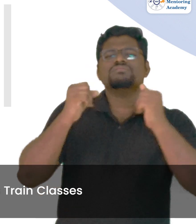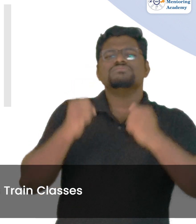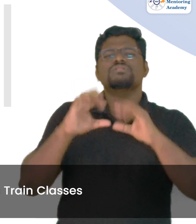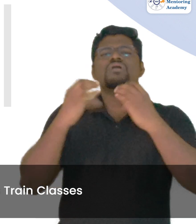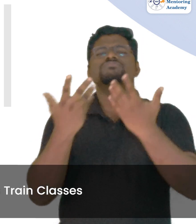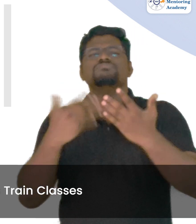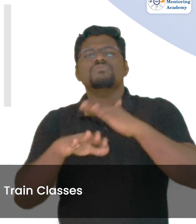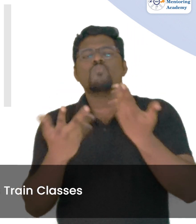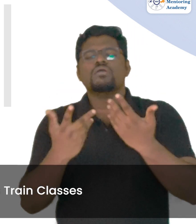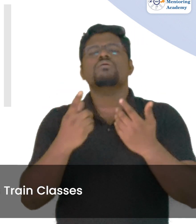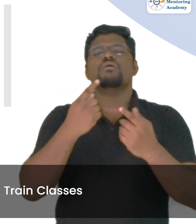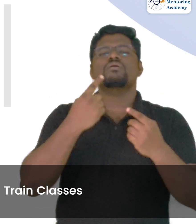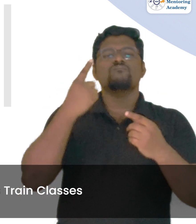classes.